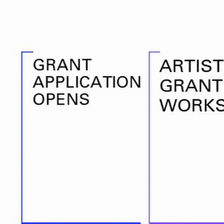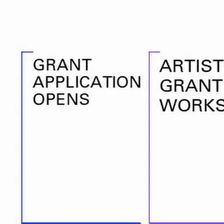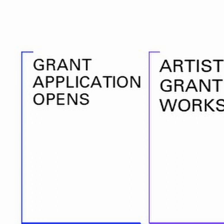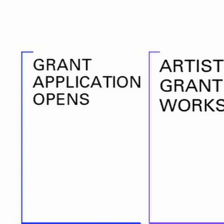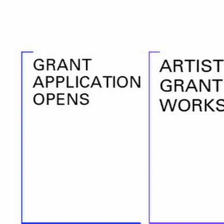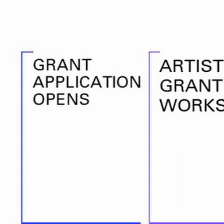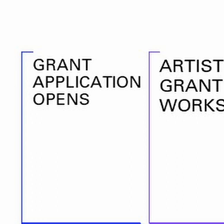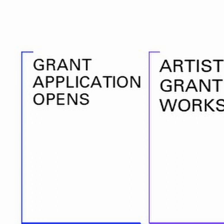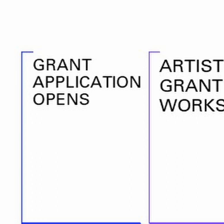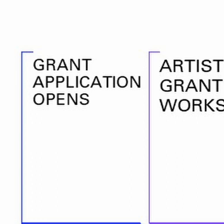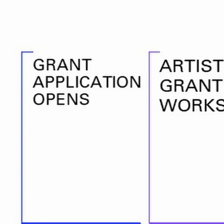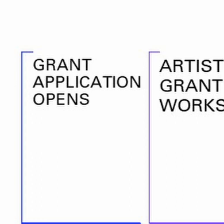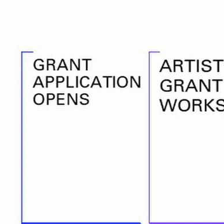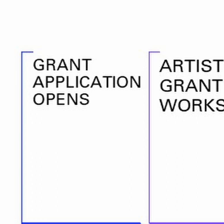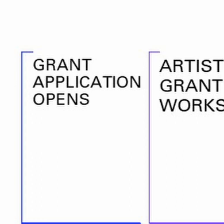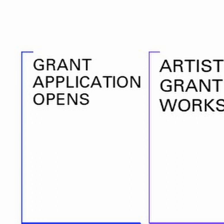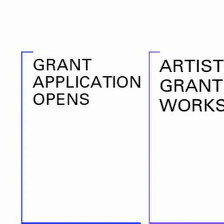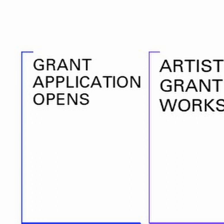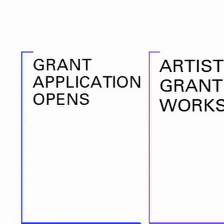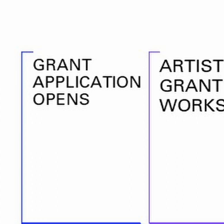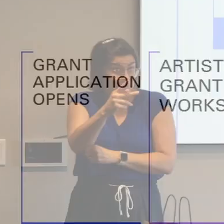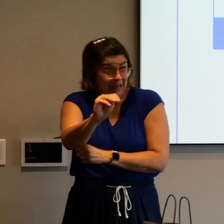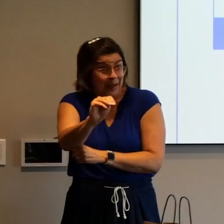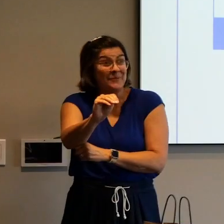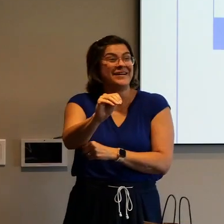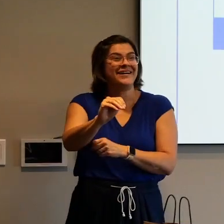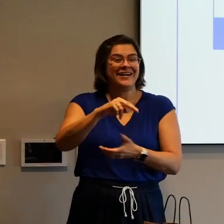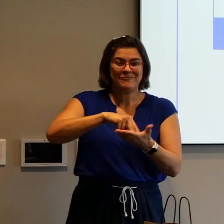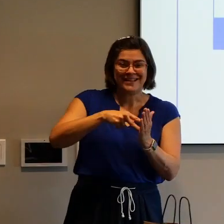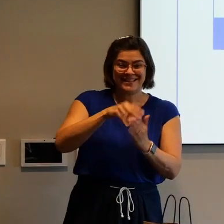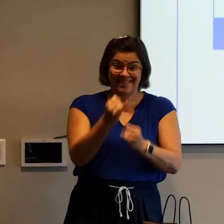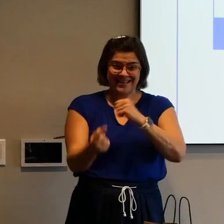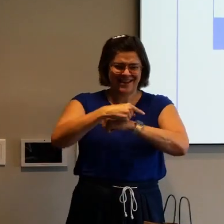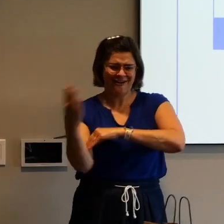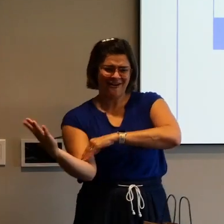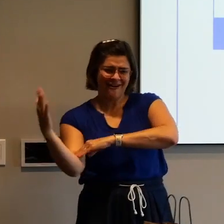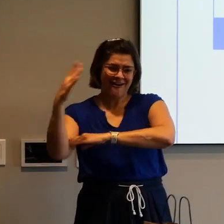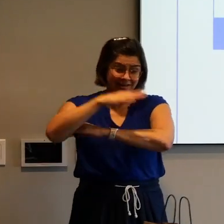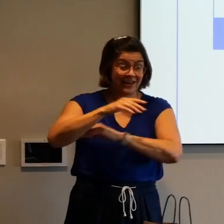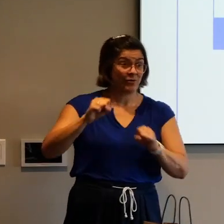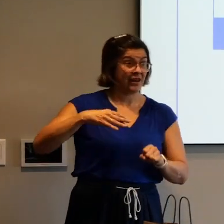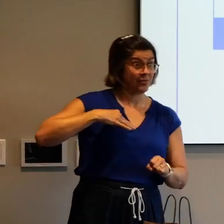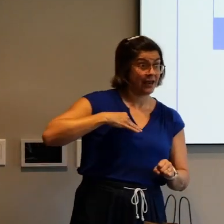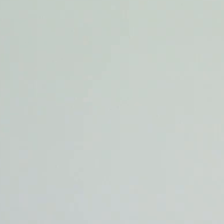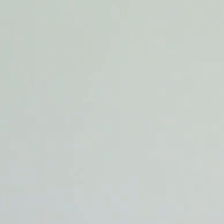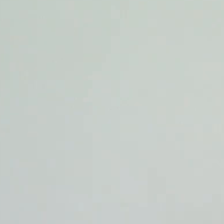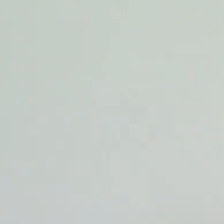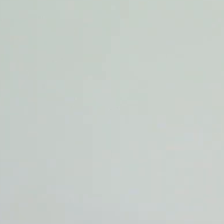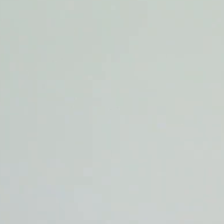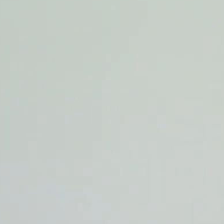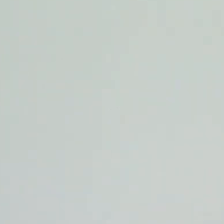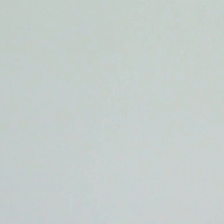application in. Closes at 11:59 p.m. We have all day. We have our first workshop tonight. We'll talk about it more, but